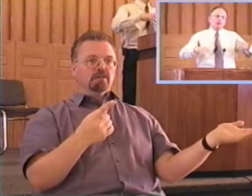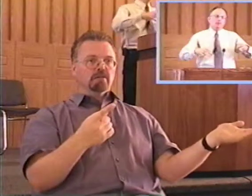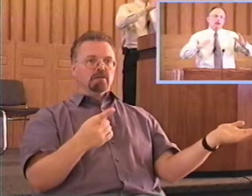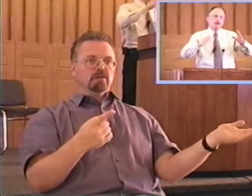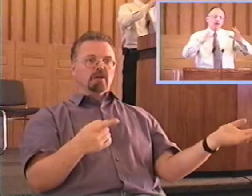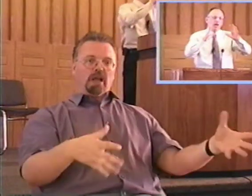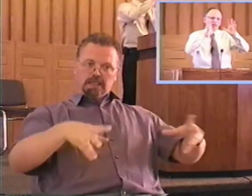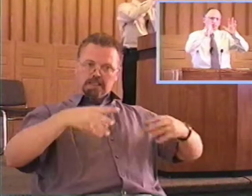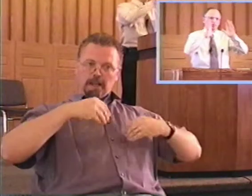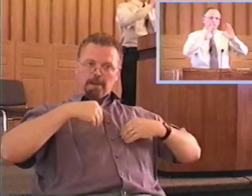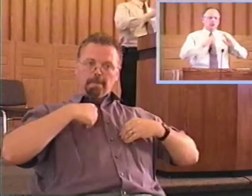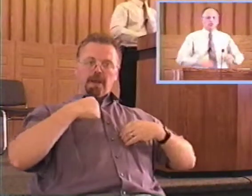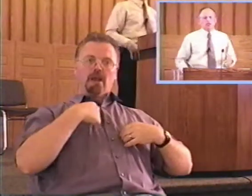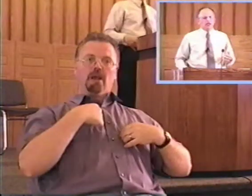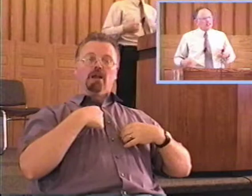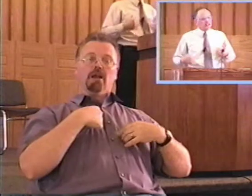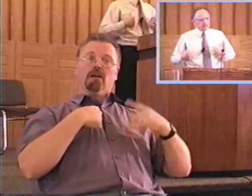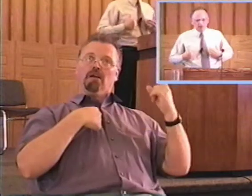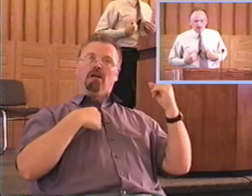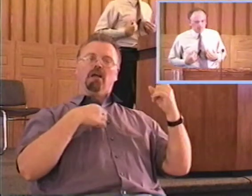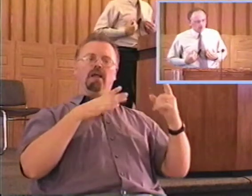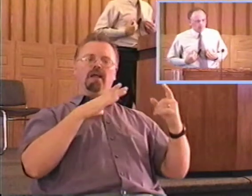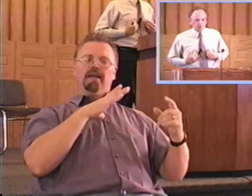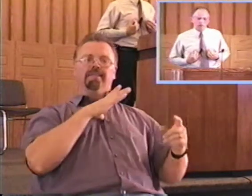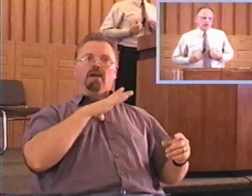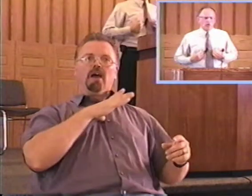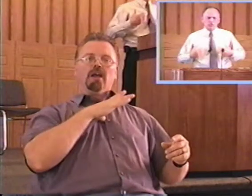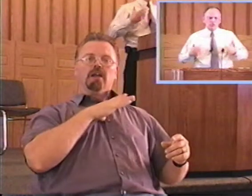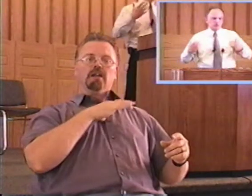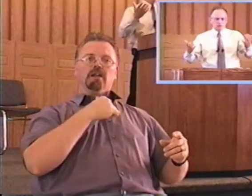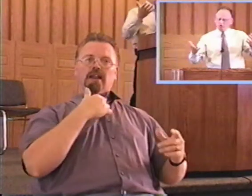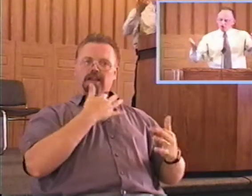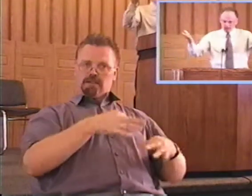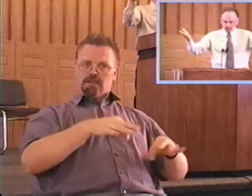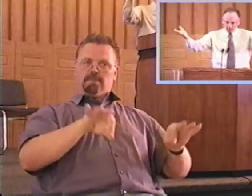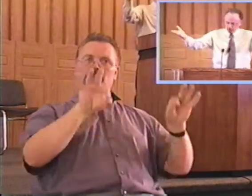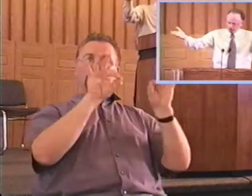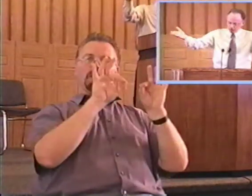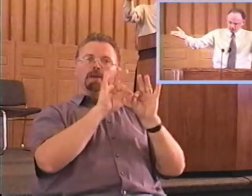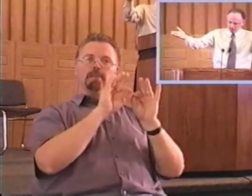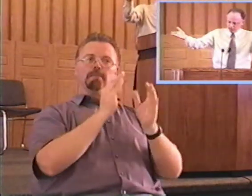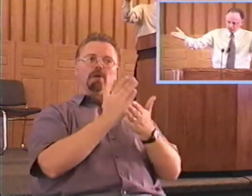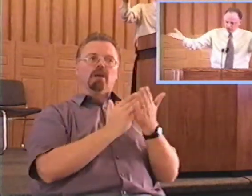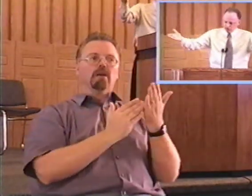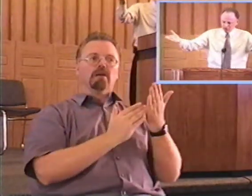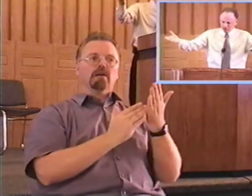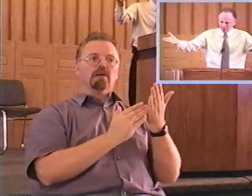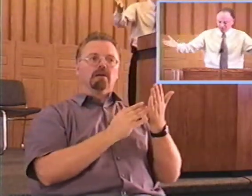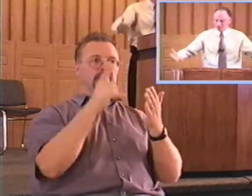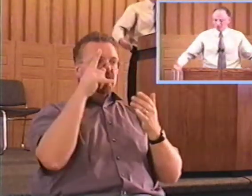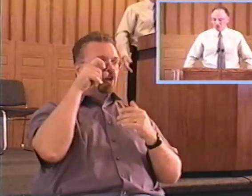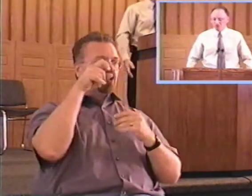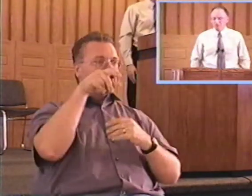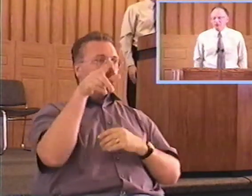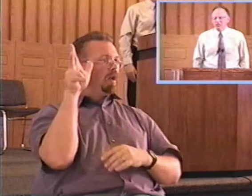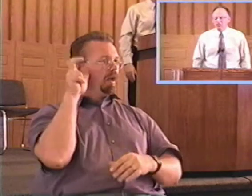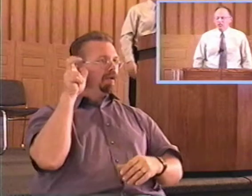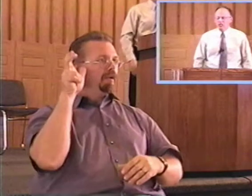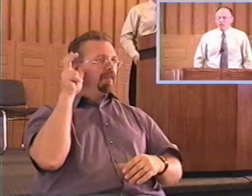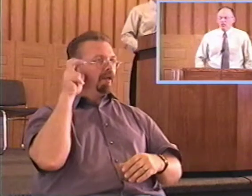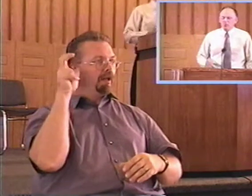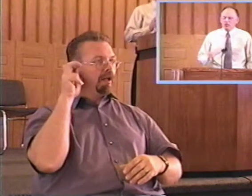to accept me. I appreciate it. And that's a very important part of the gospel. You know that because you hear that constantly from this